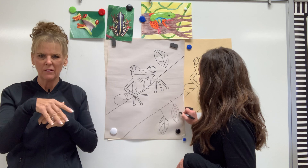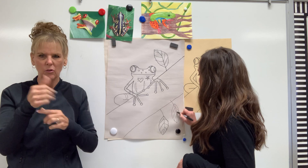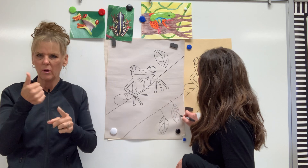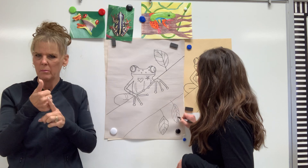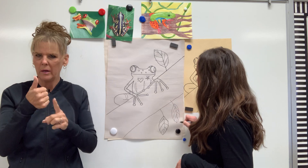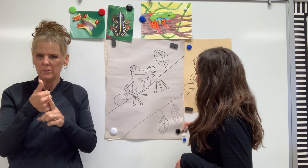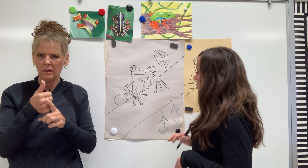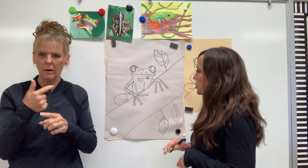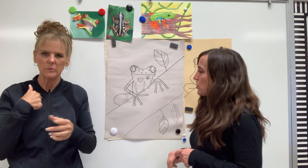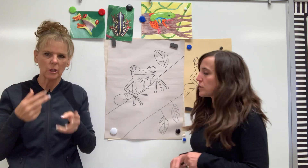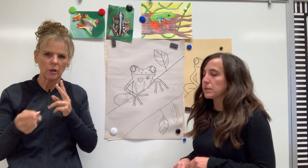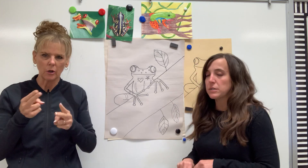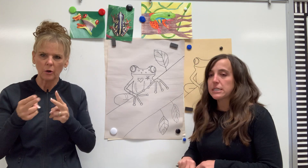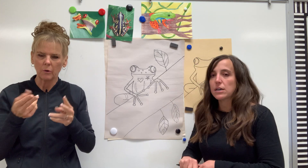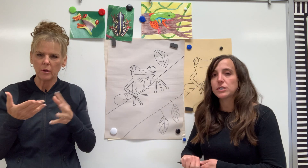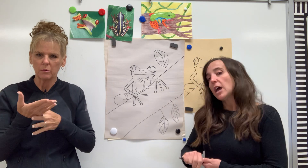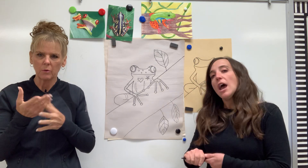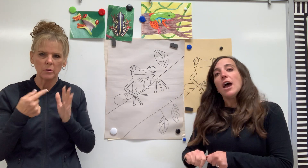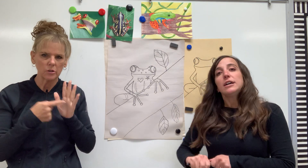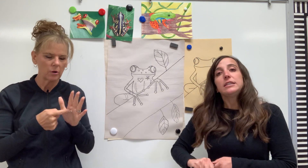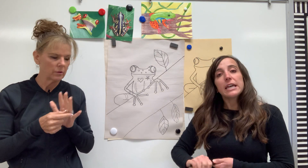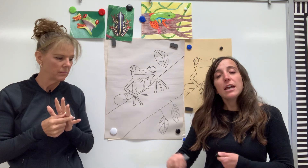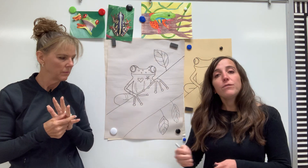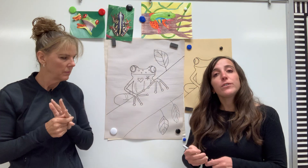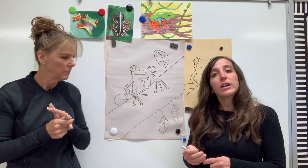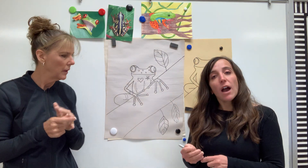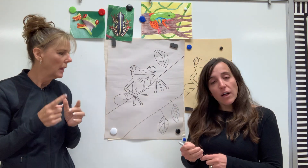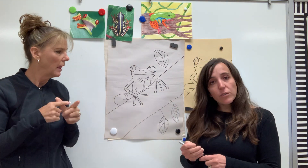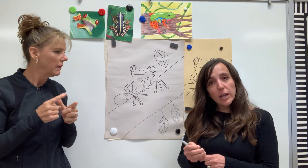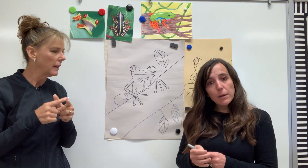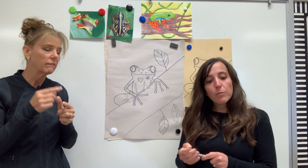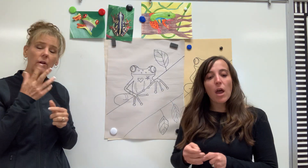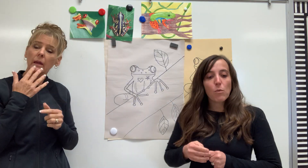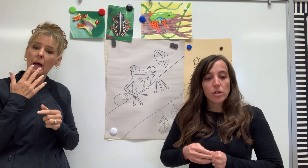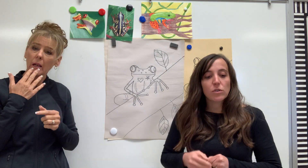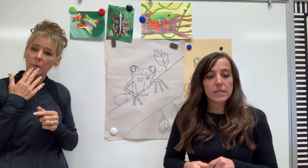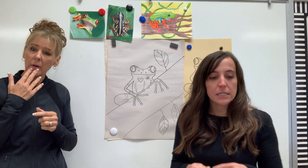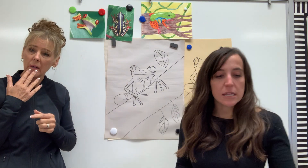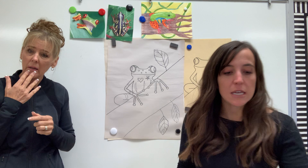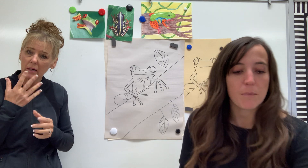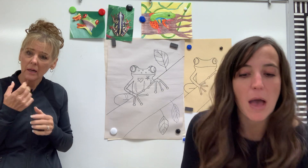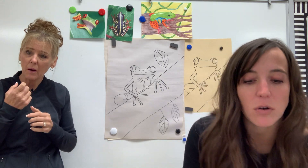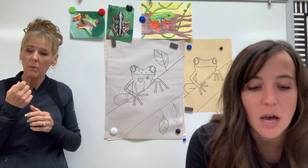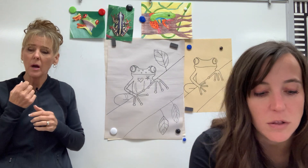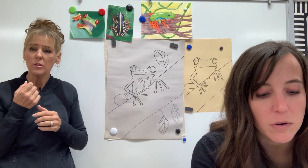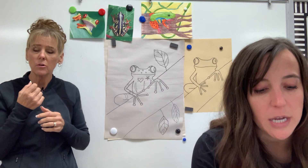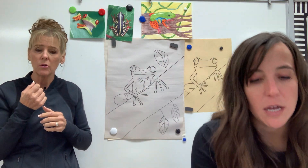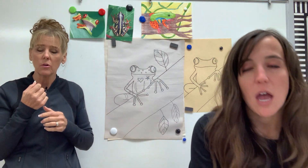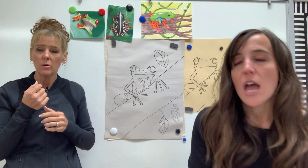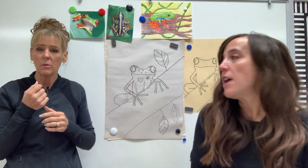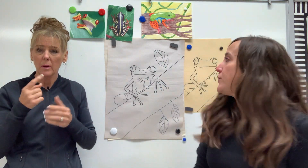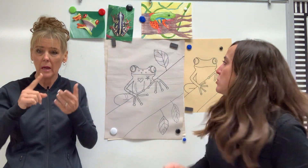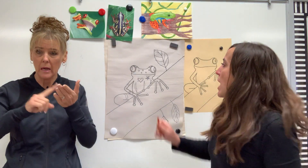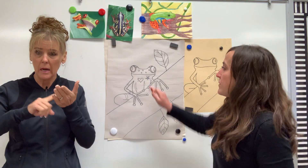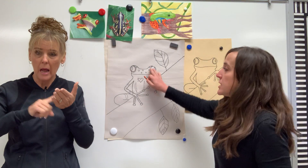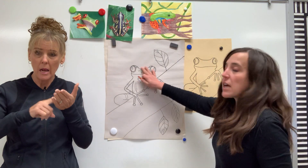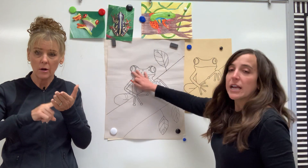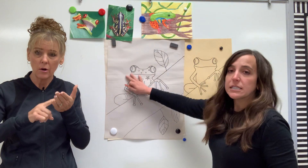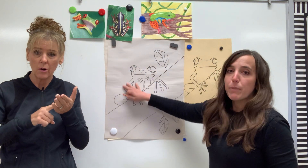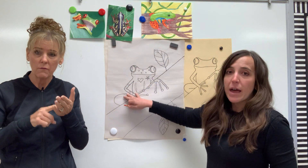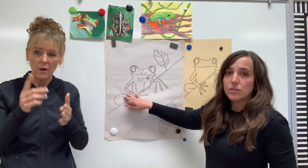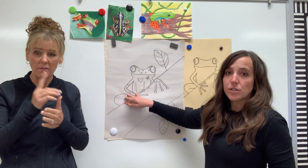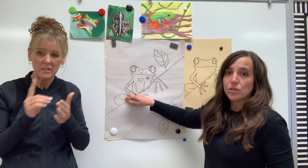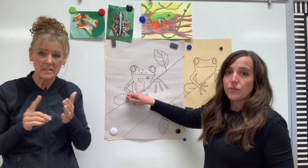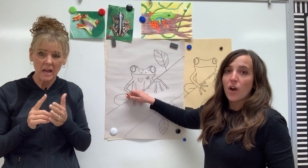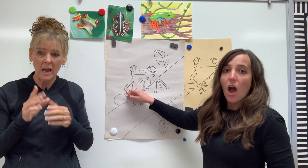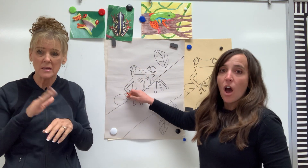gonna rush through here and show you some details. Then for the coloring, I want you guys to think about coloring. If you have designs